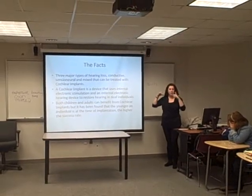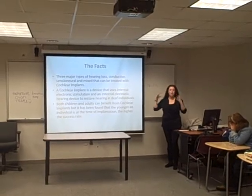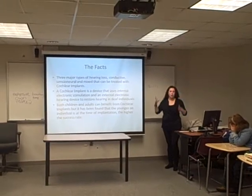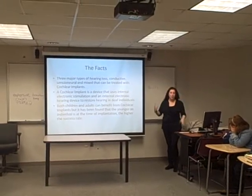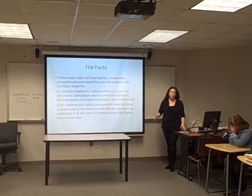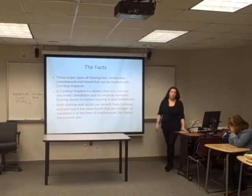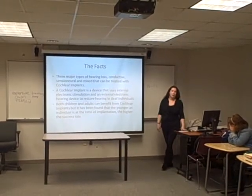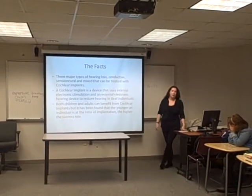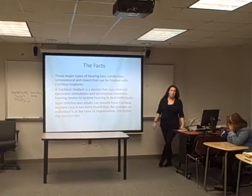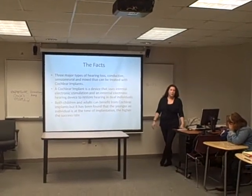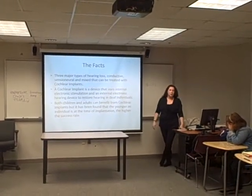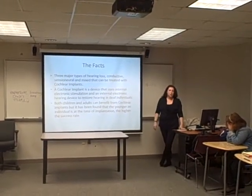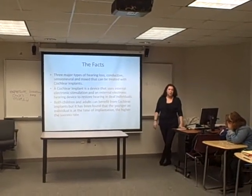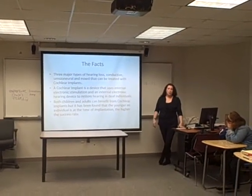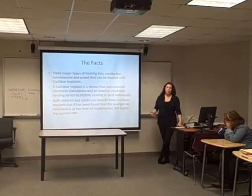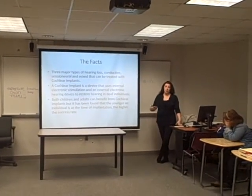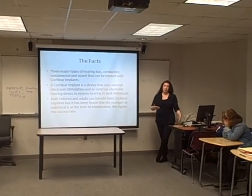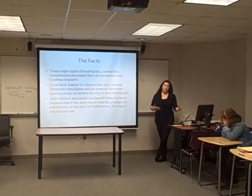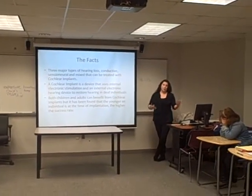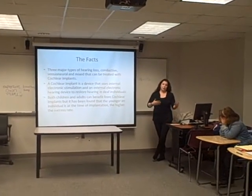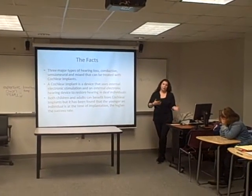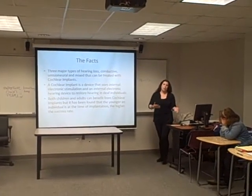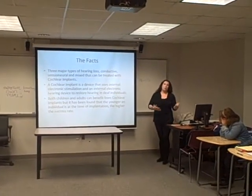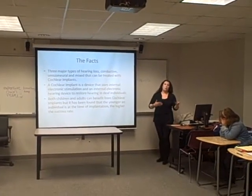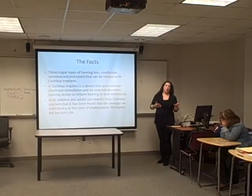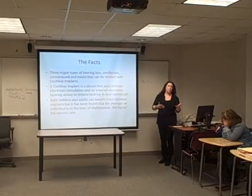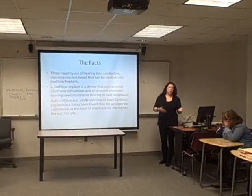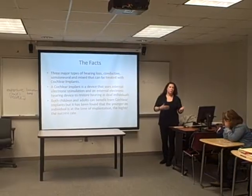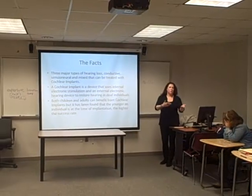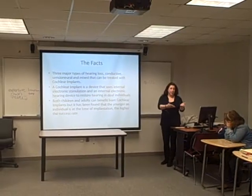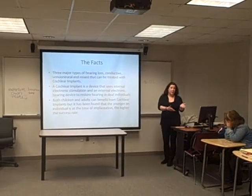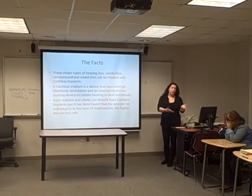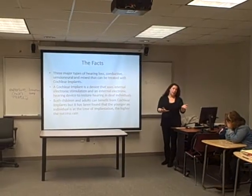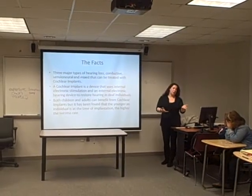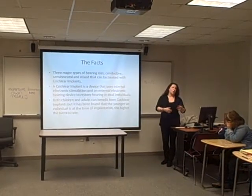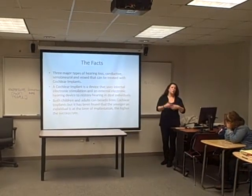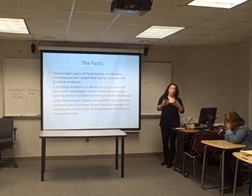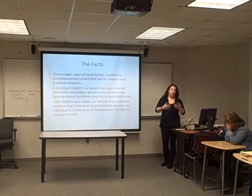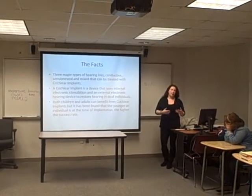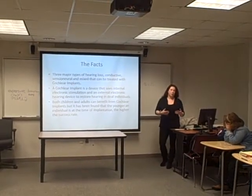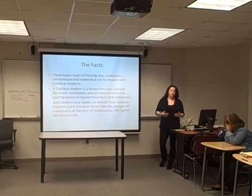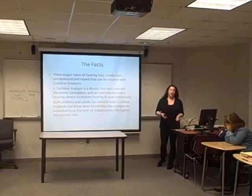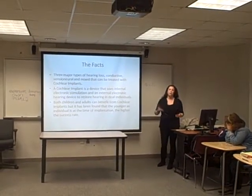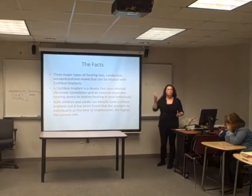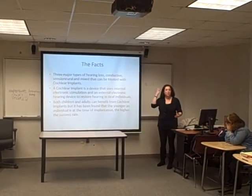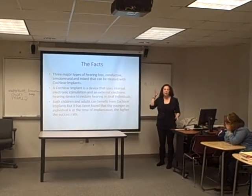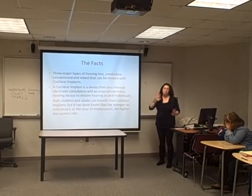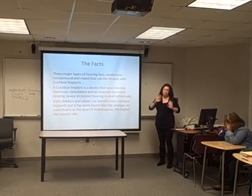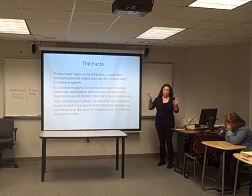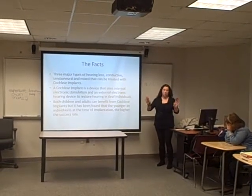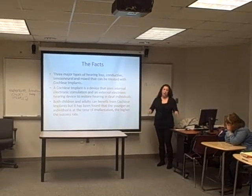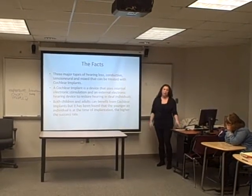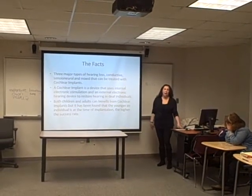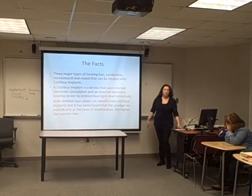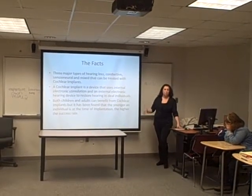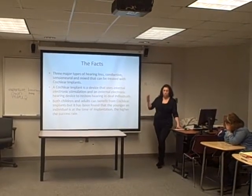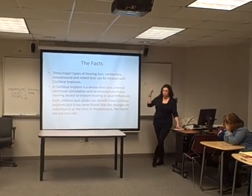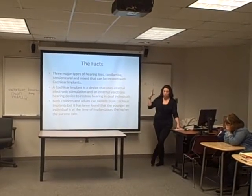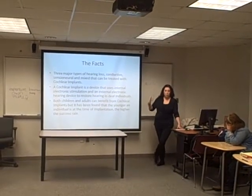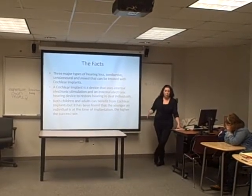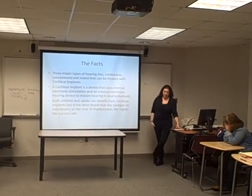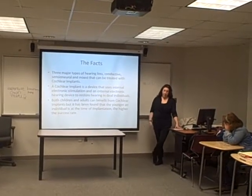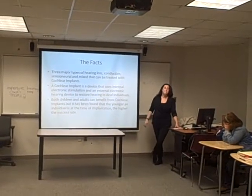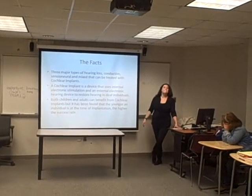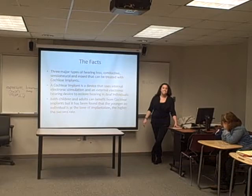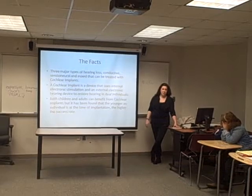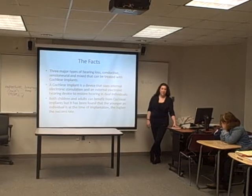head grows, it stretches with them. So as long as there's no other problems where like the electrodes where it would have to come out, she'll have that. So it's